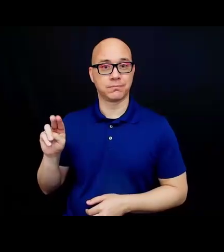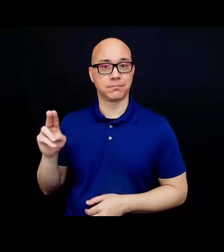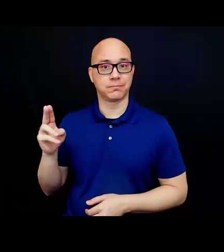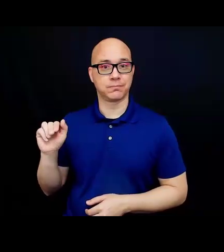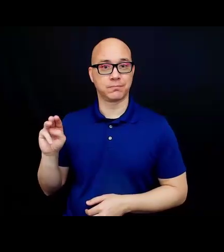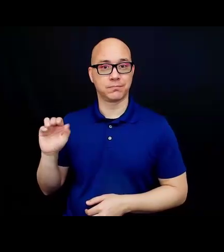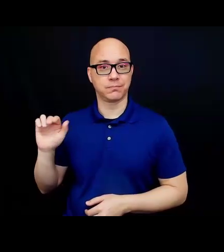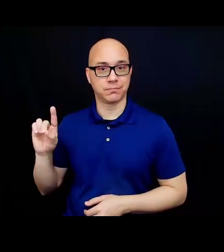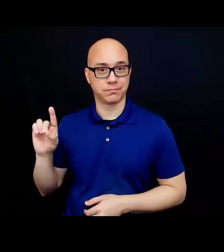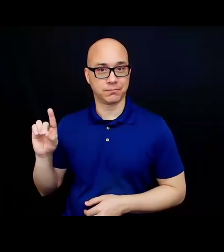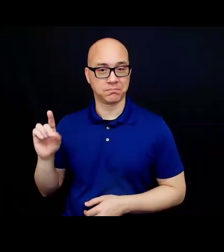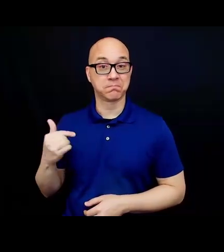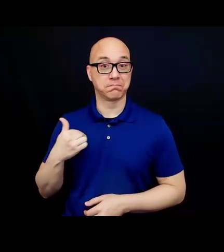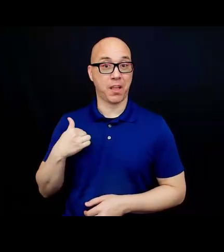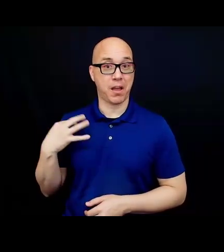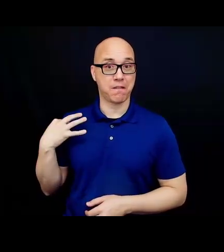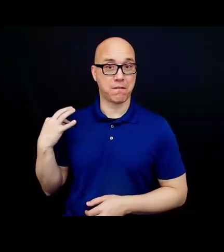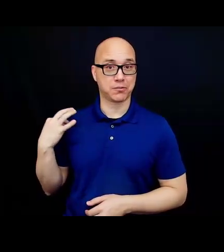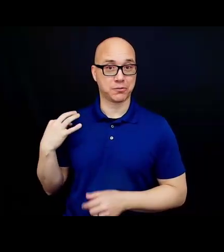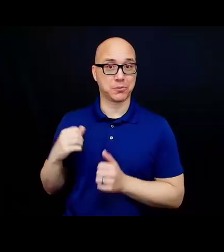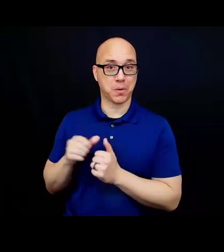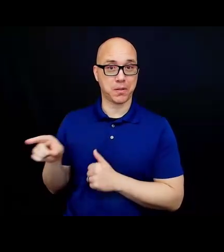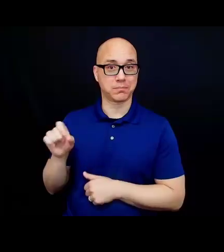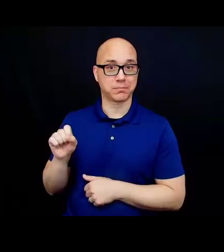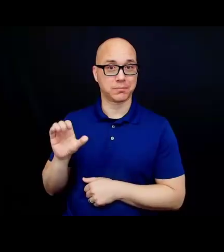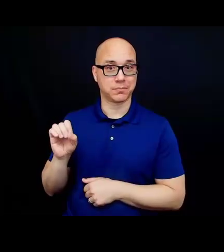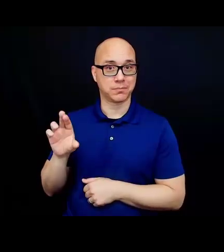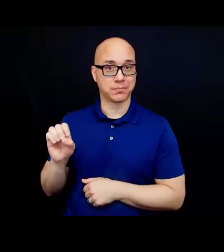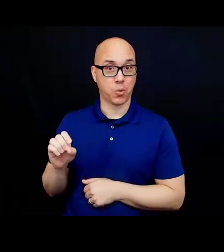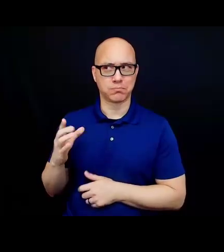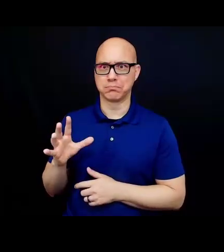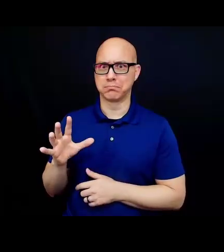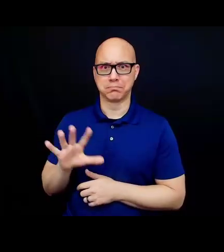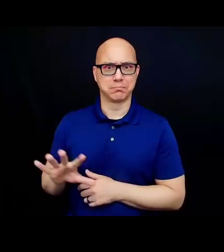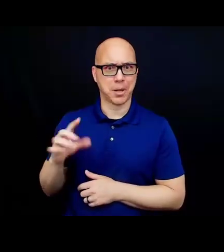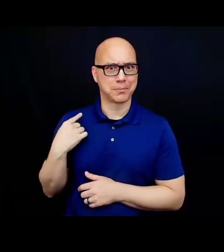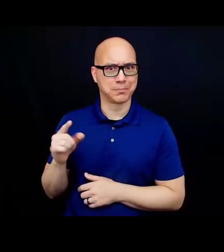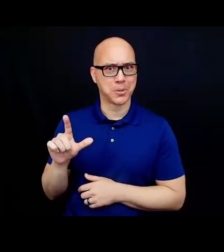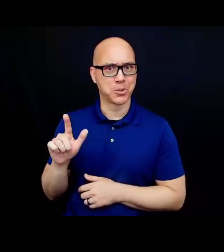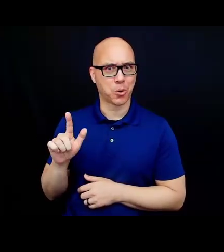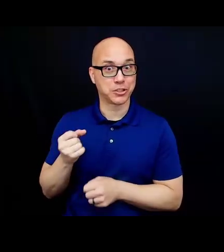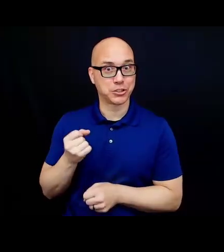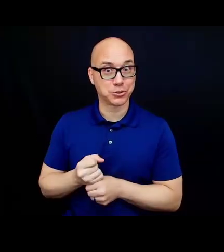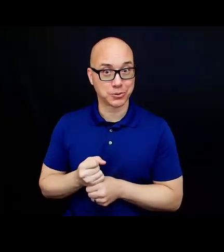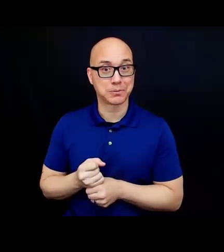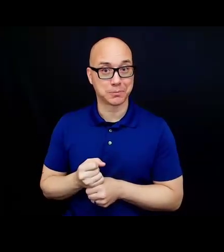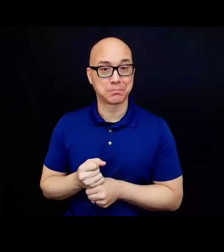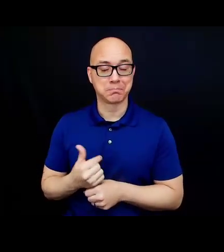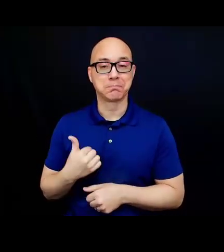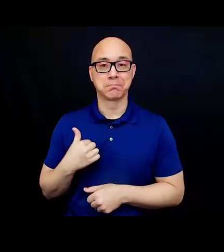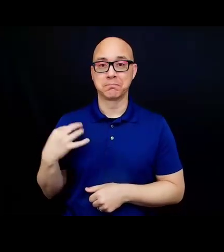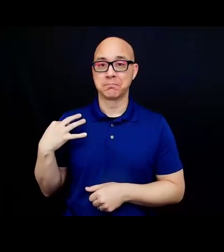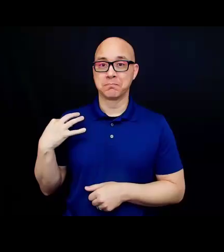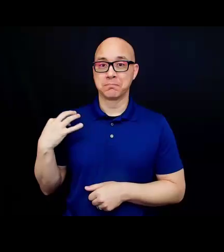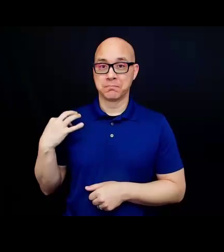been a volunteer with SCORE for about 21 years now, and I am a volunteer. In